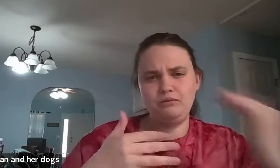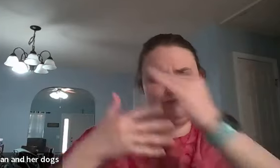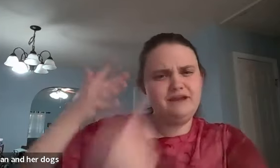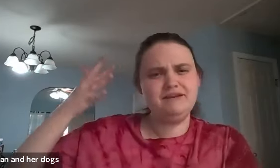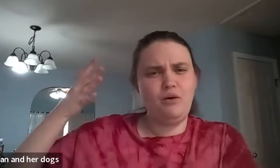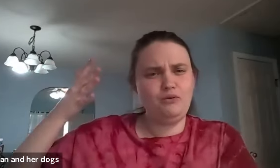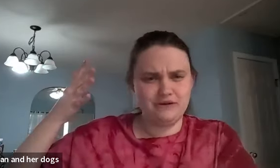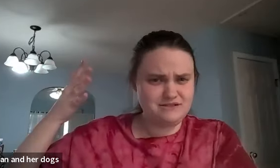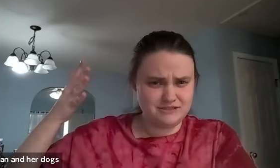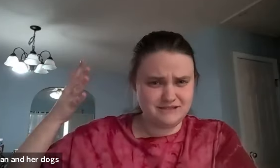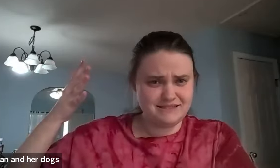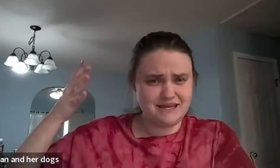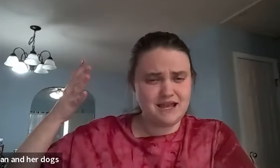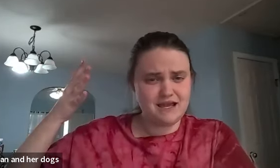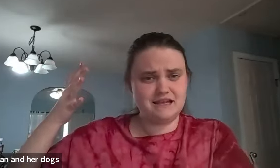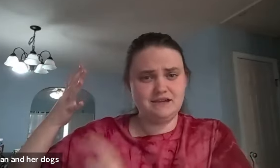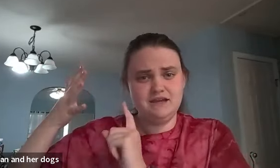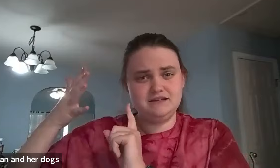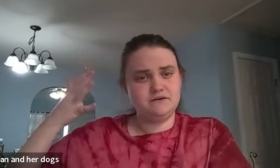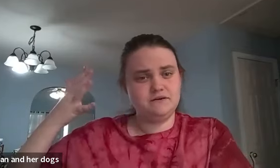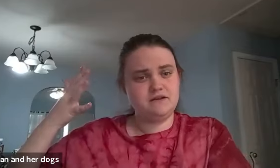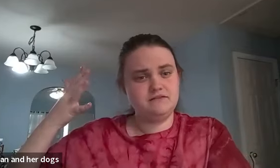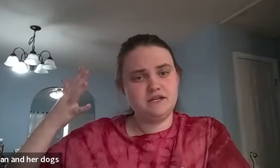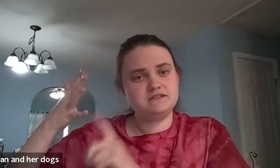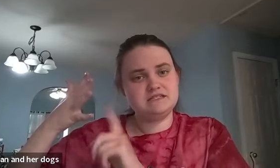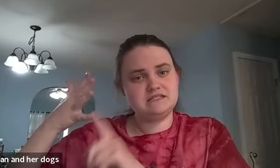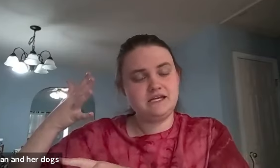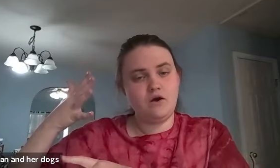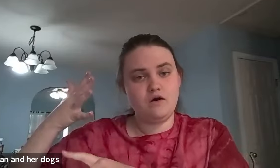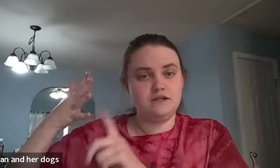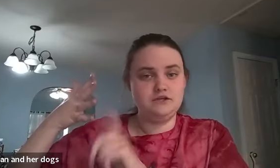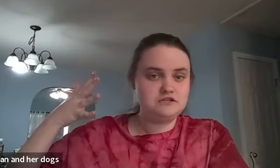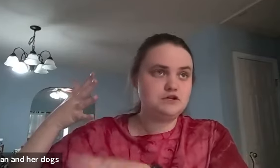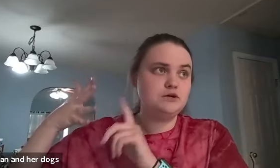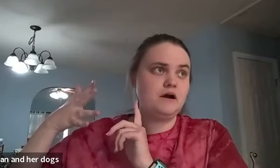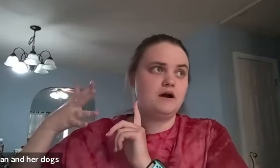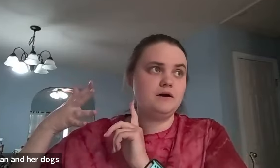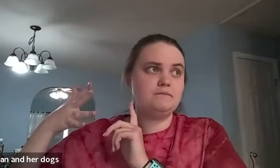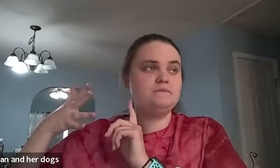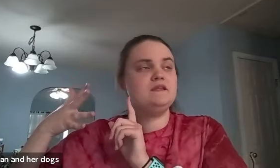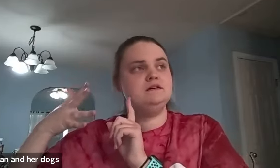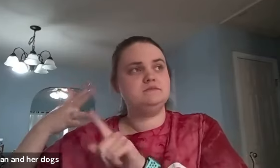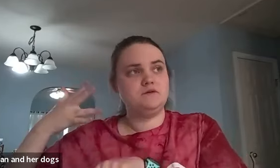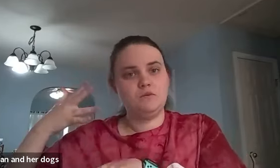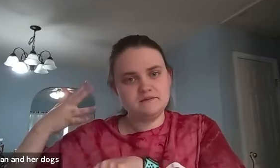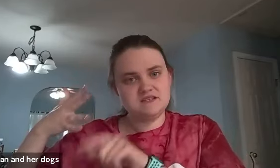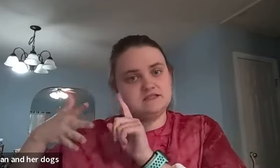we have like a whole resource list that has like different fun videos to see on YouTube, some different websites, some